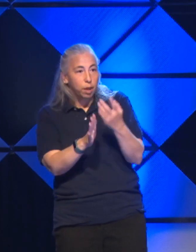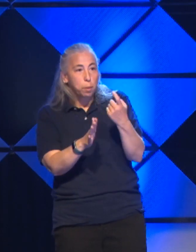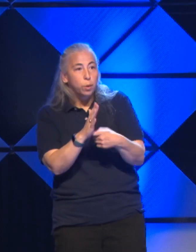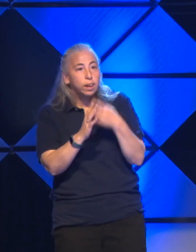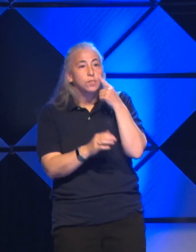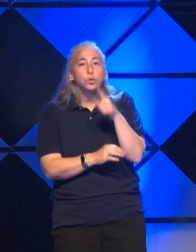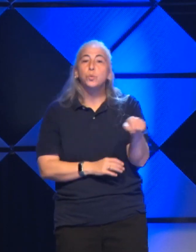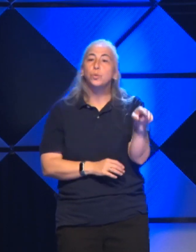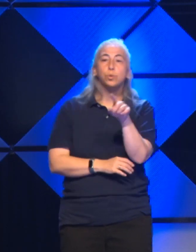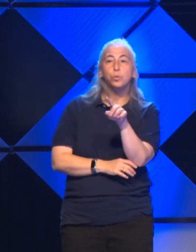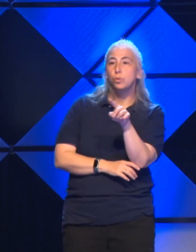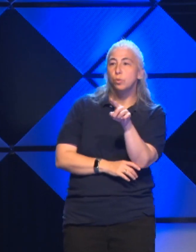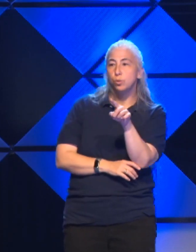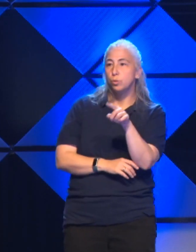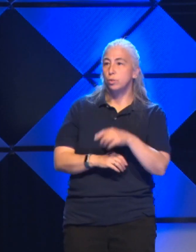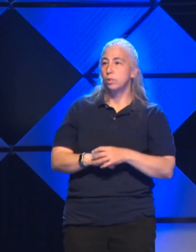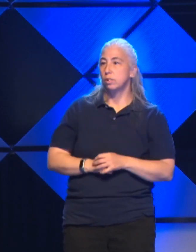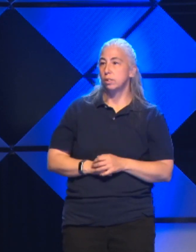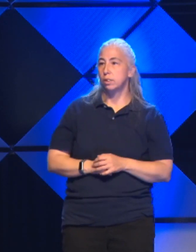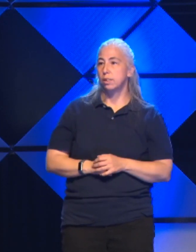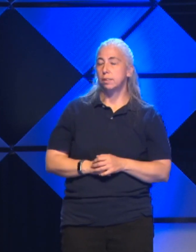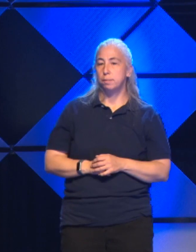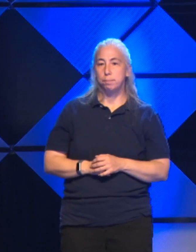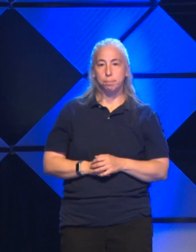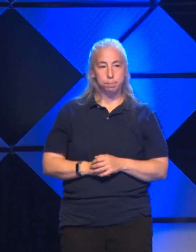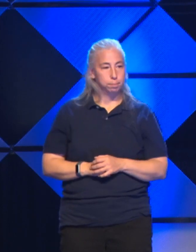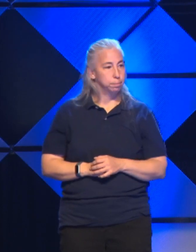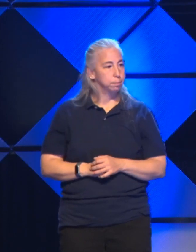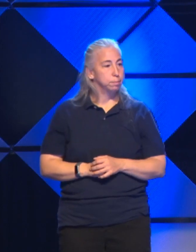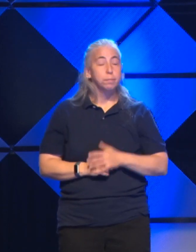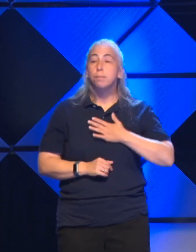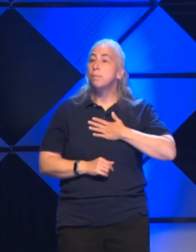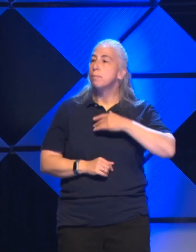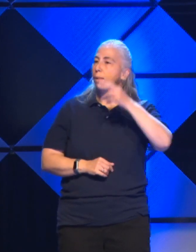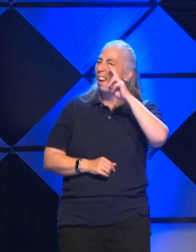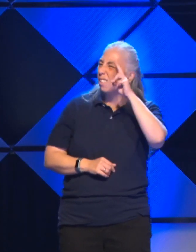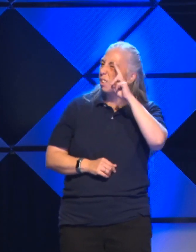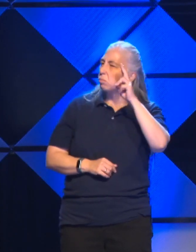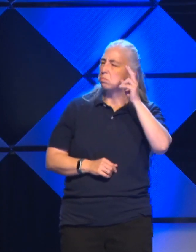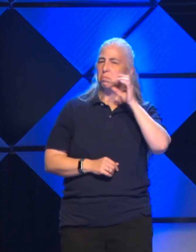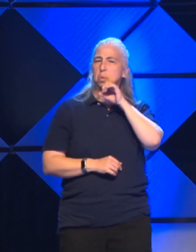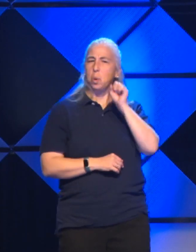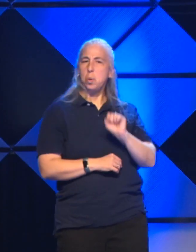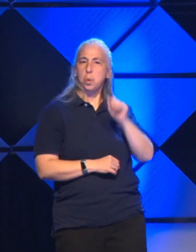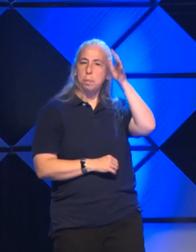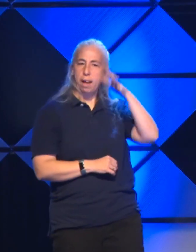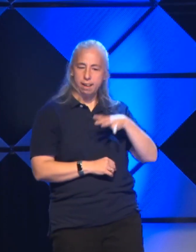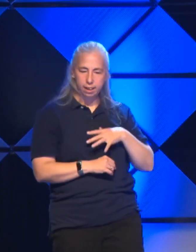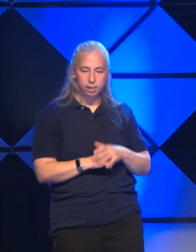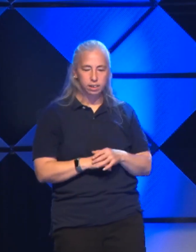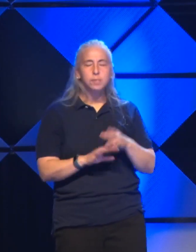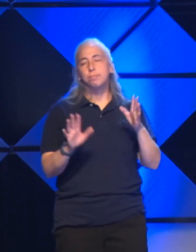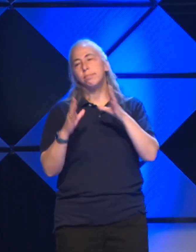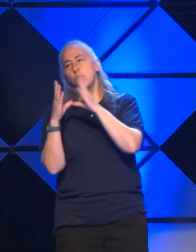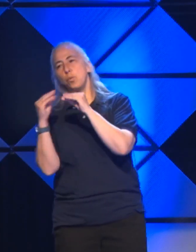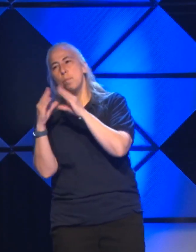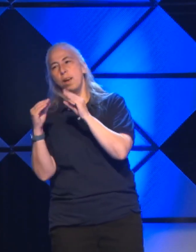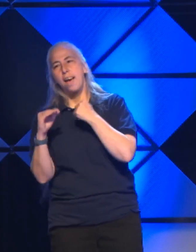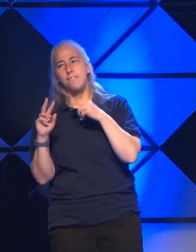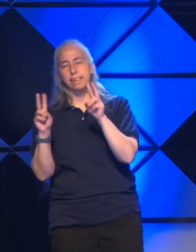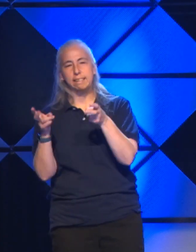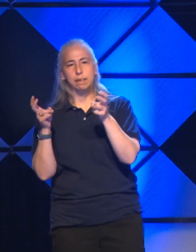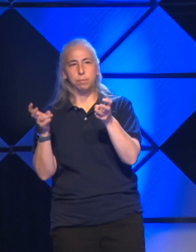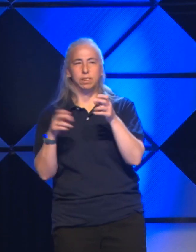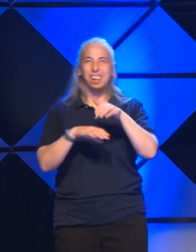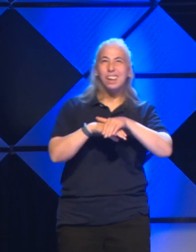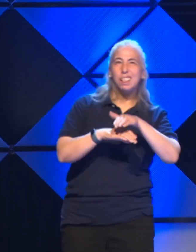Nobody can put a price tag on you. I have an uncle, he's an old man. He have a saying in Romanian, I don't know if it's making any sense in